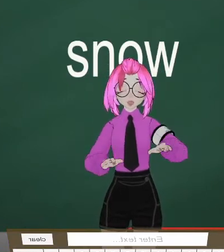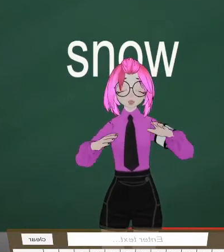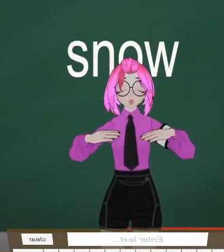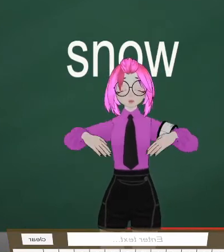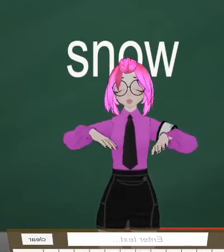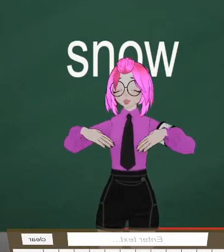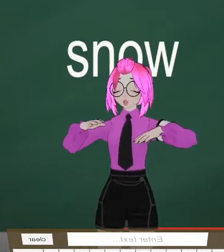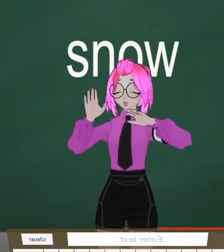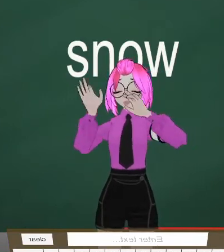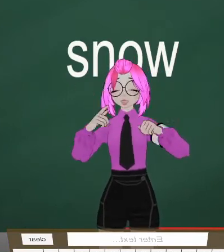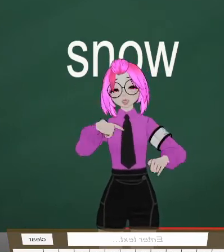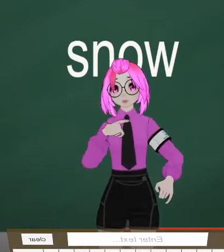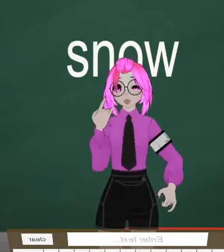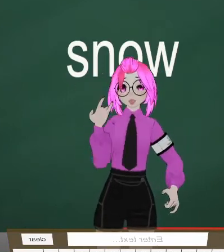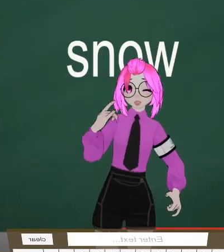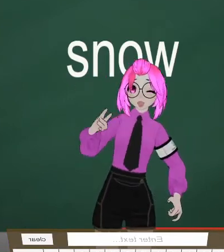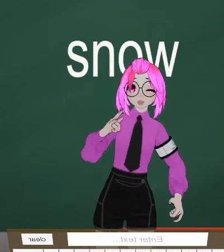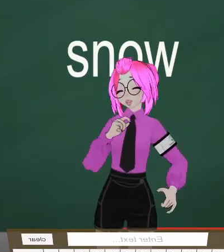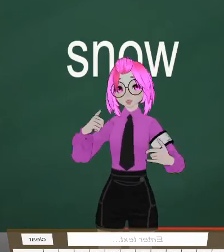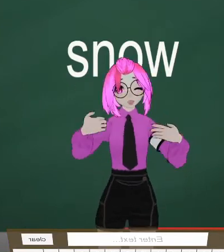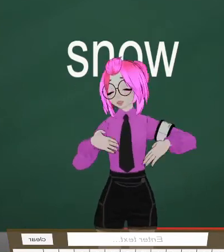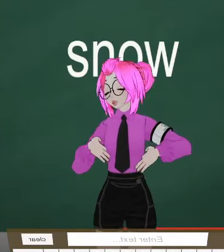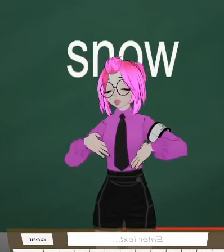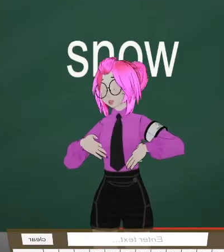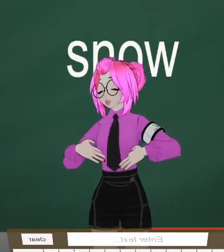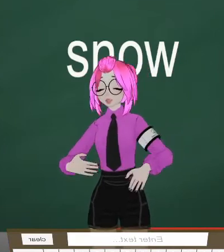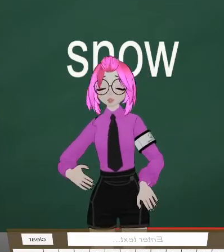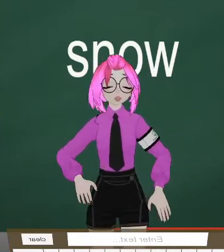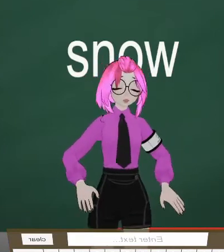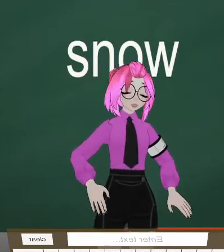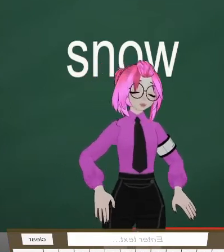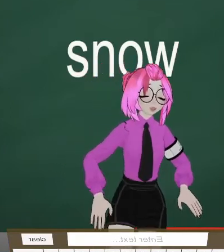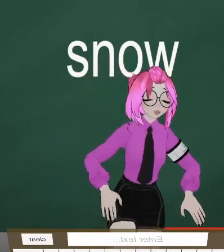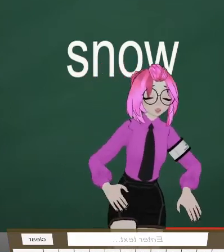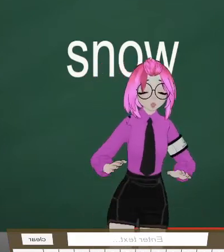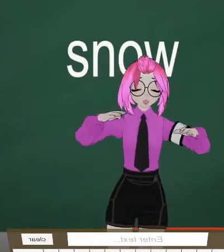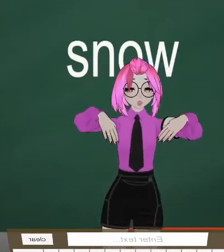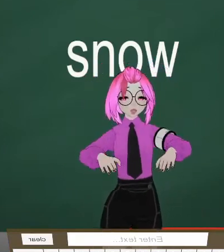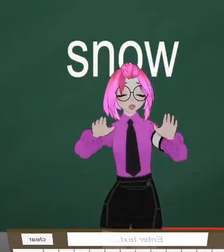wow snow i live in california so we don't have that here we have water